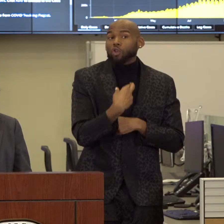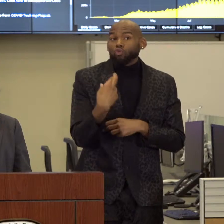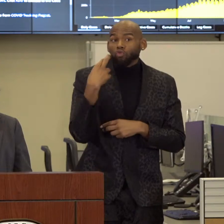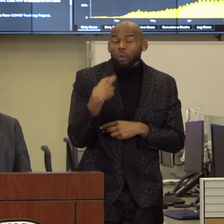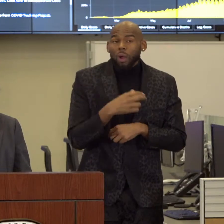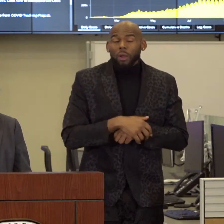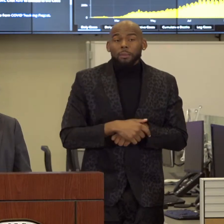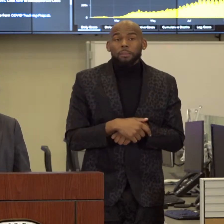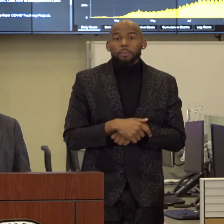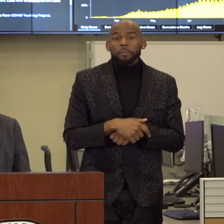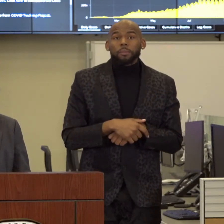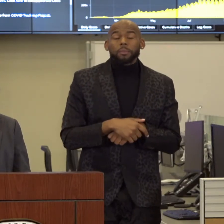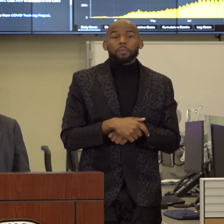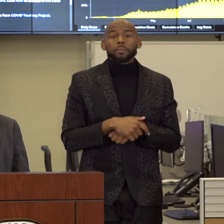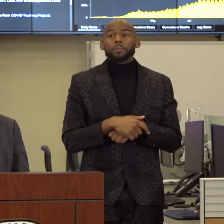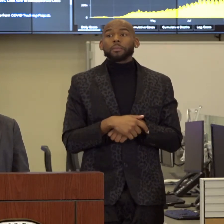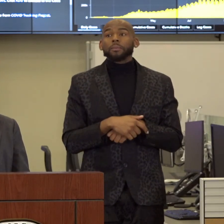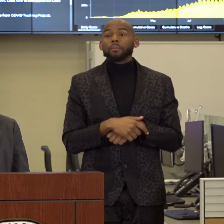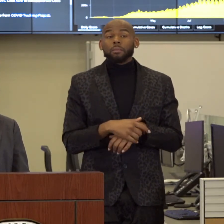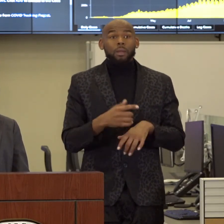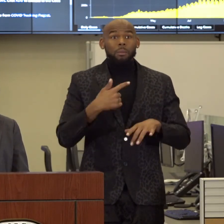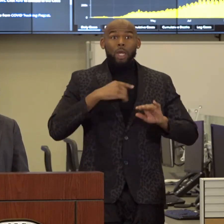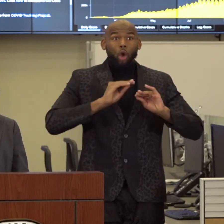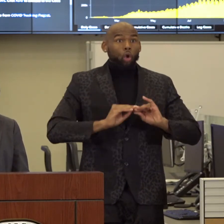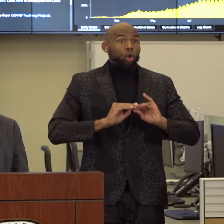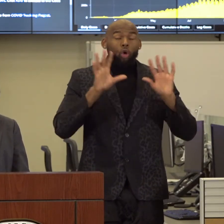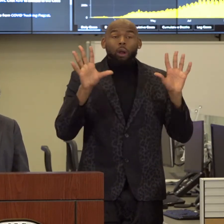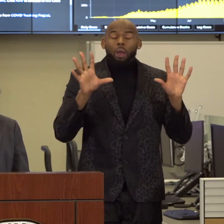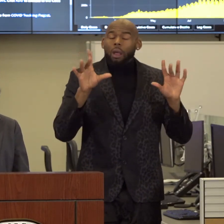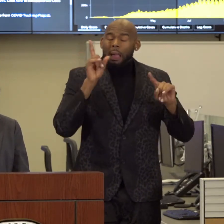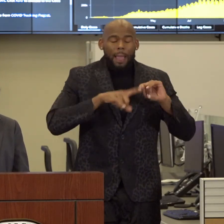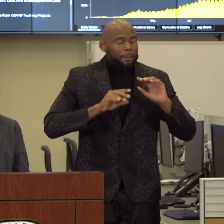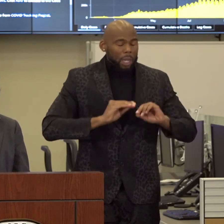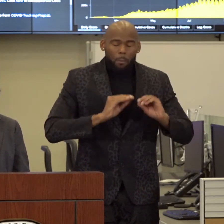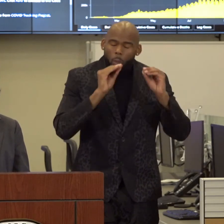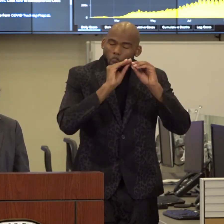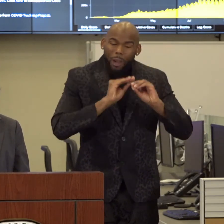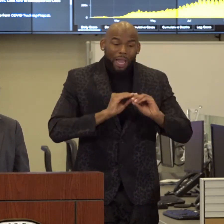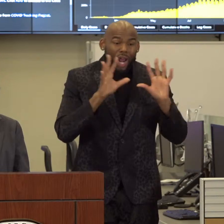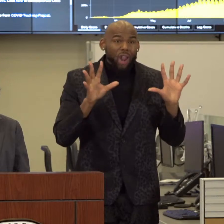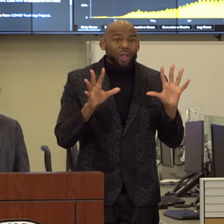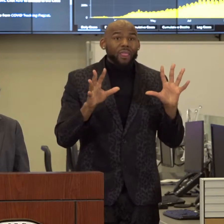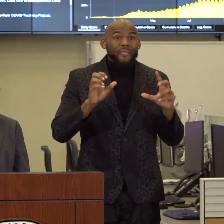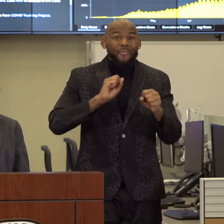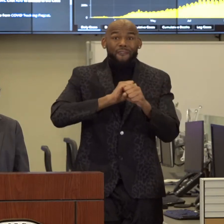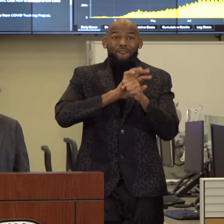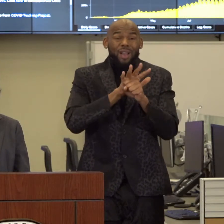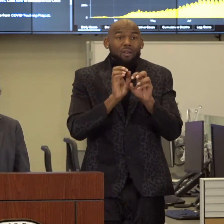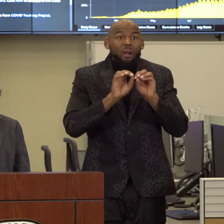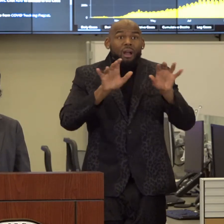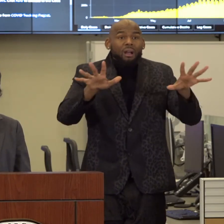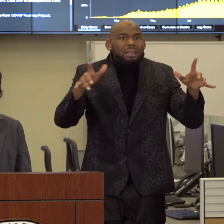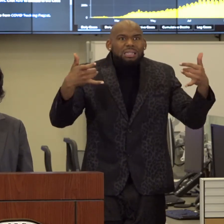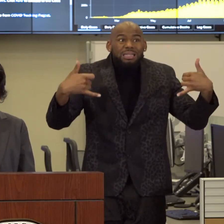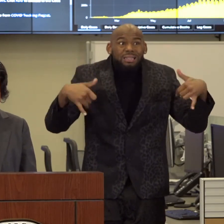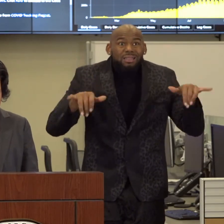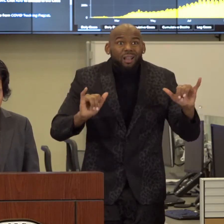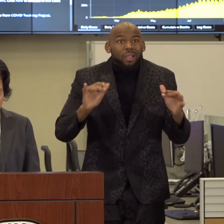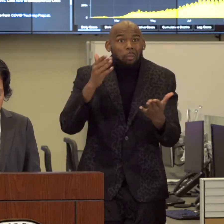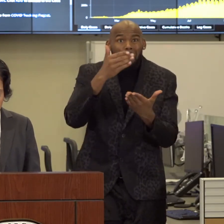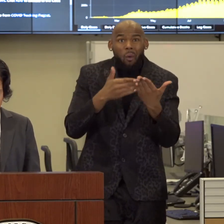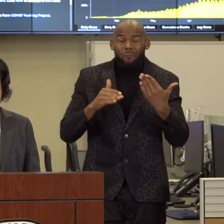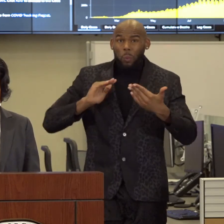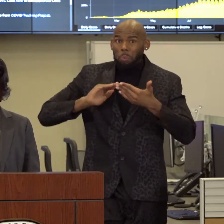and I don't know how I can be any more clear about this, this virus is still very much a part of our